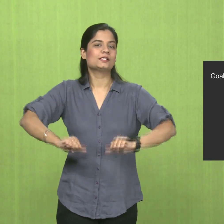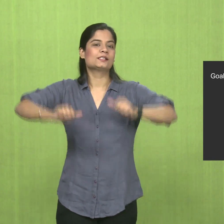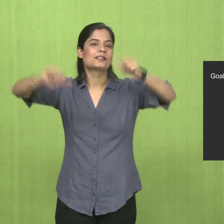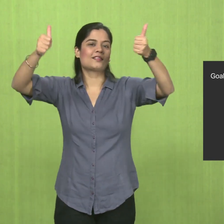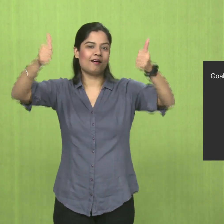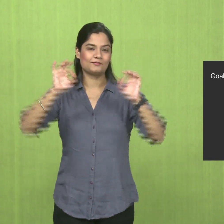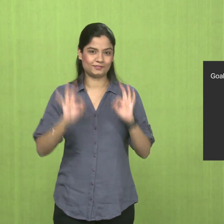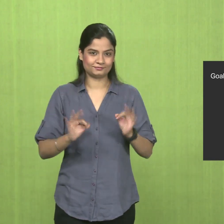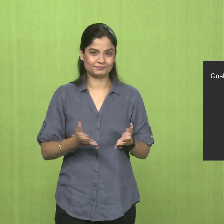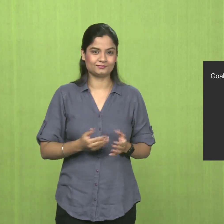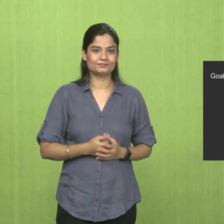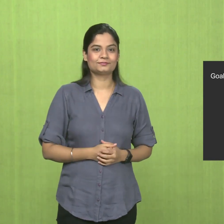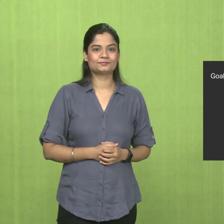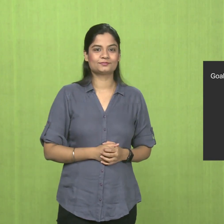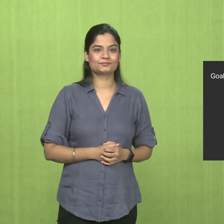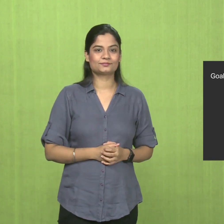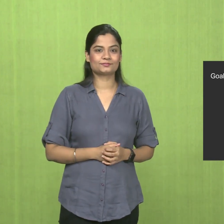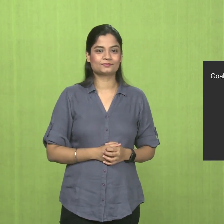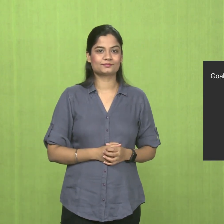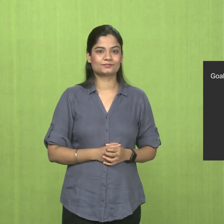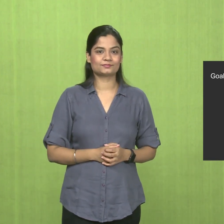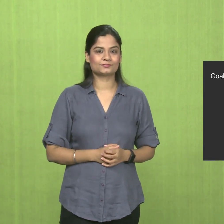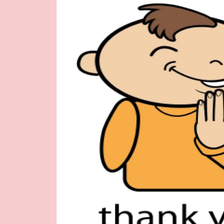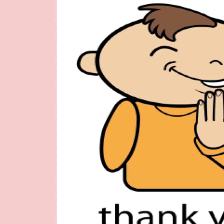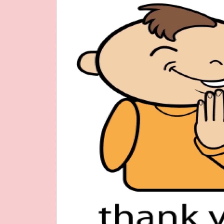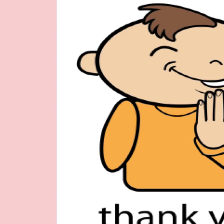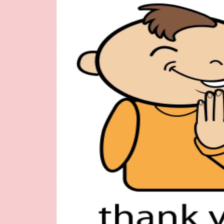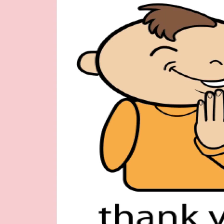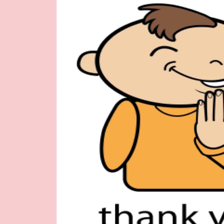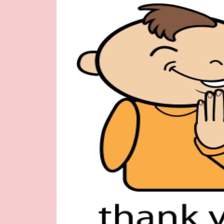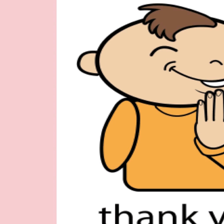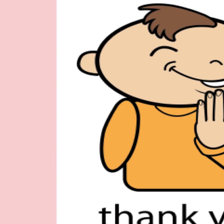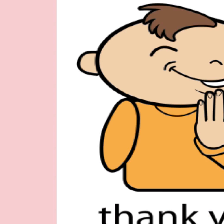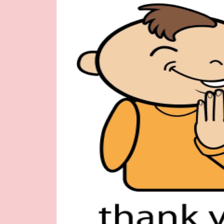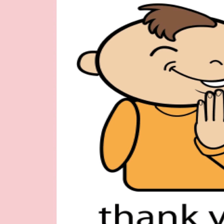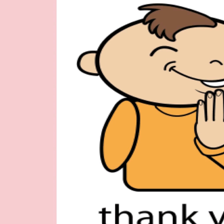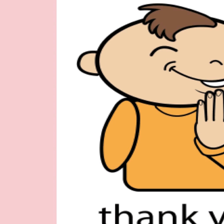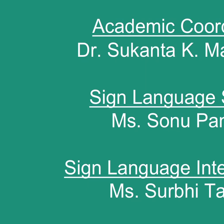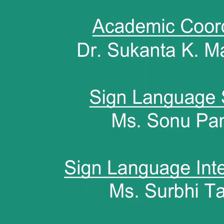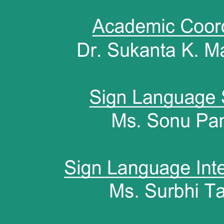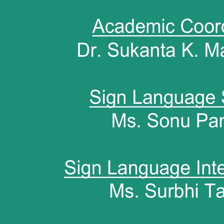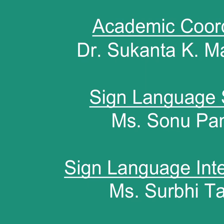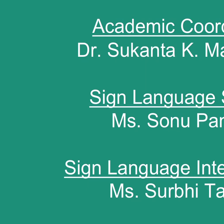spirit to be successful and achieve our goals. Thank you.